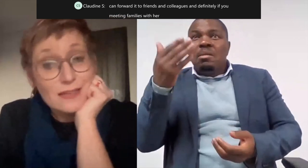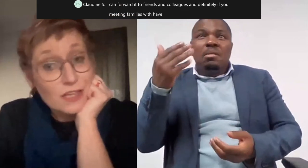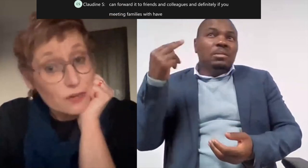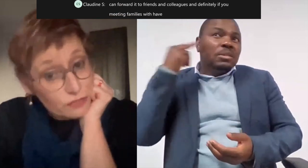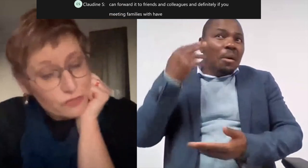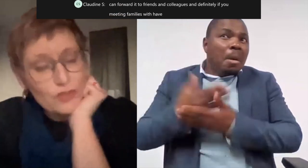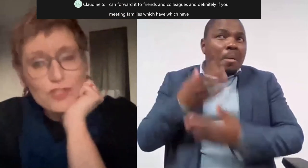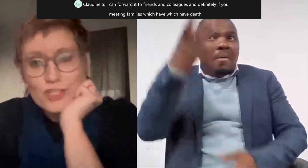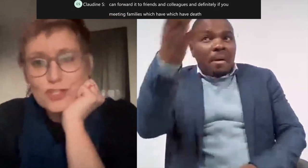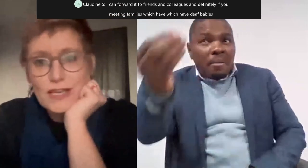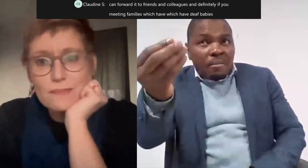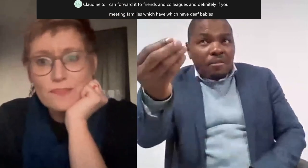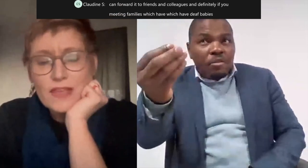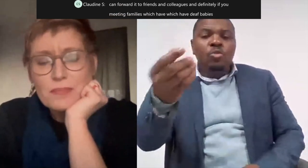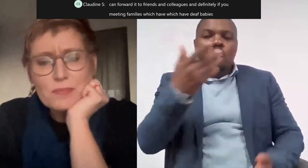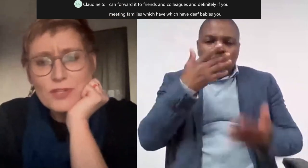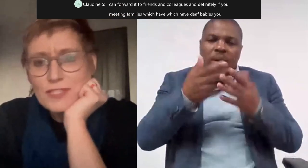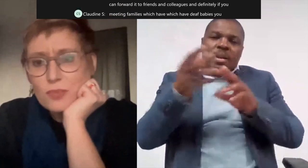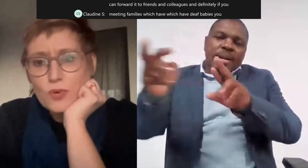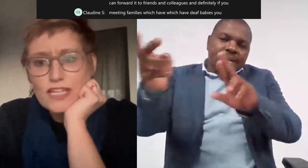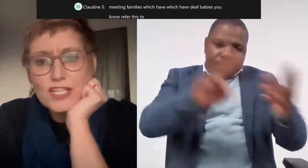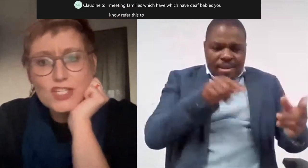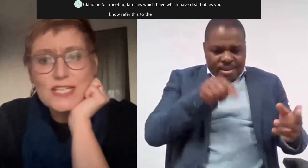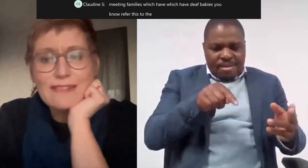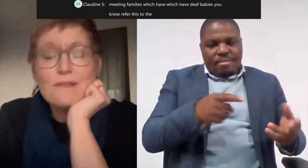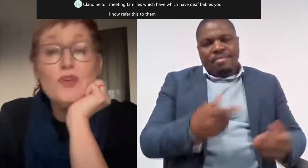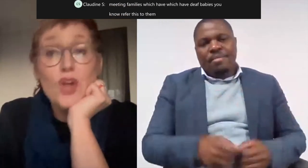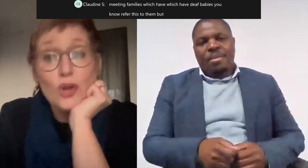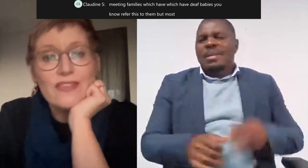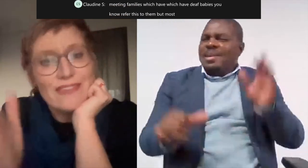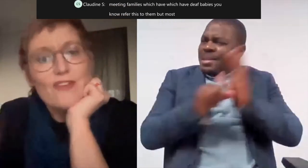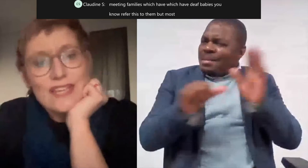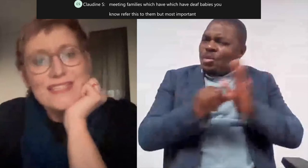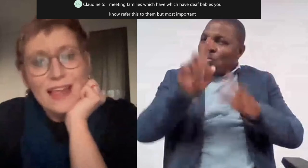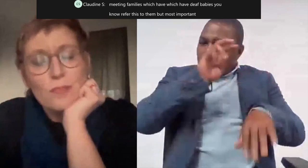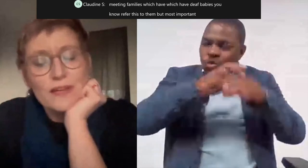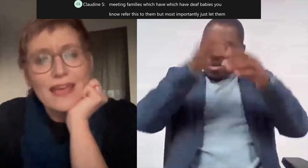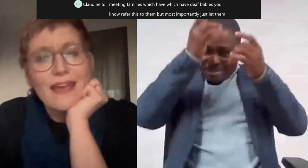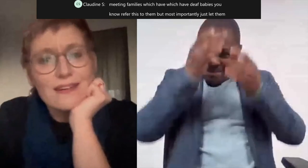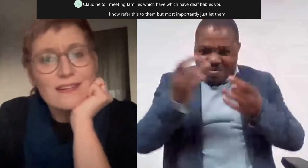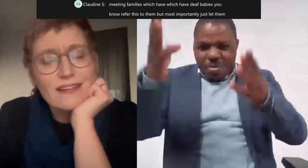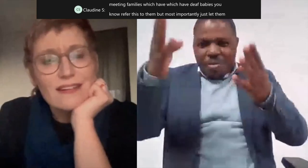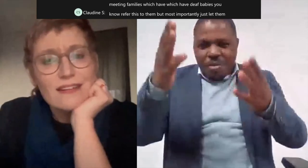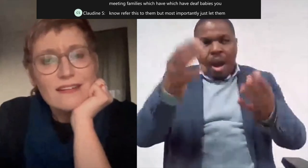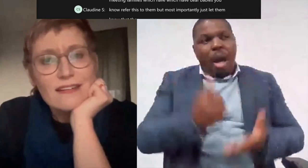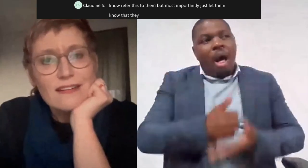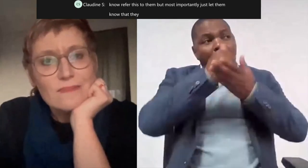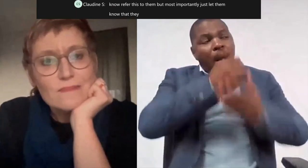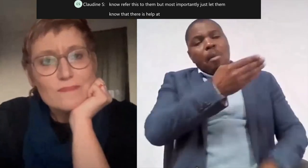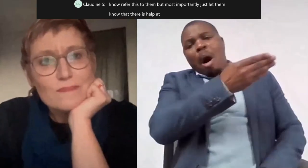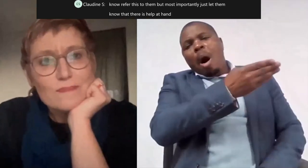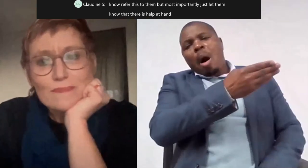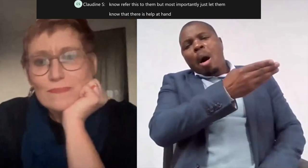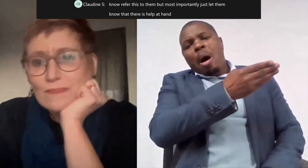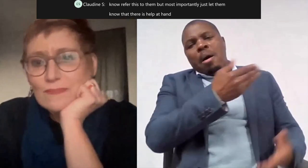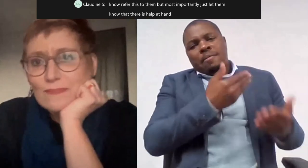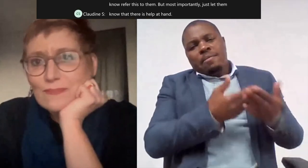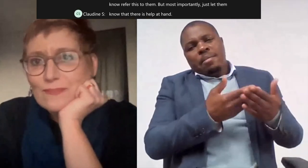babies, you know, refer this to them, but most importantly, just let them know that there is help at hand.